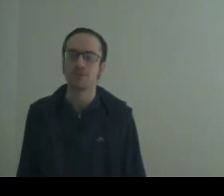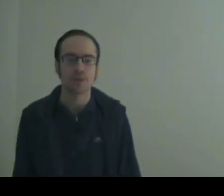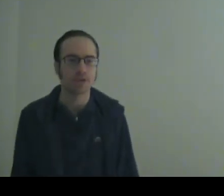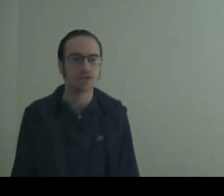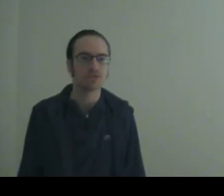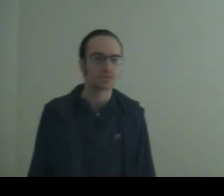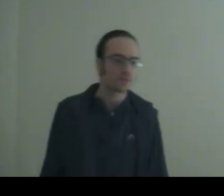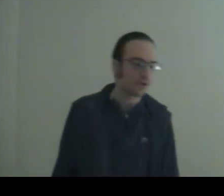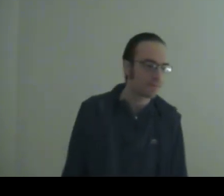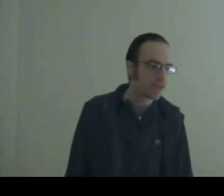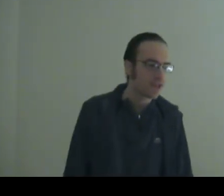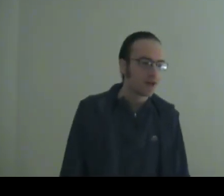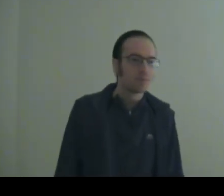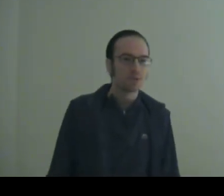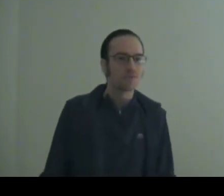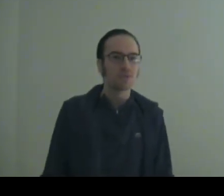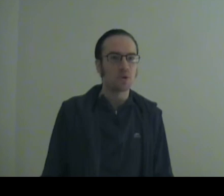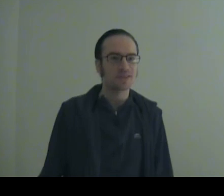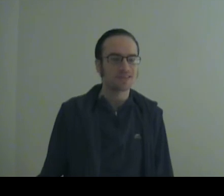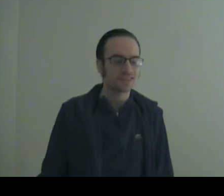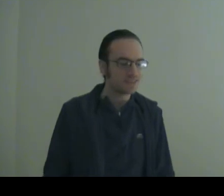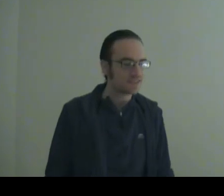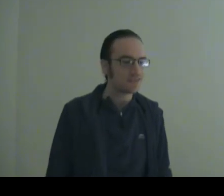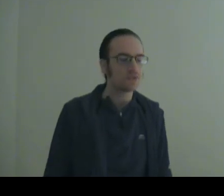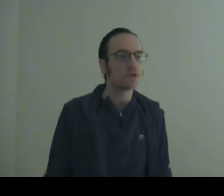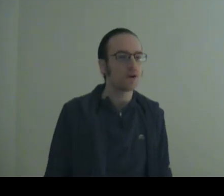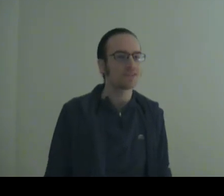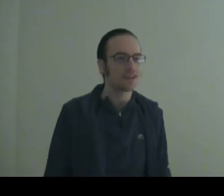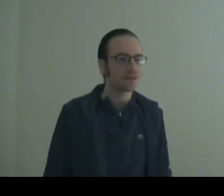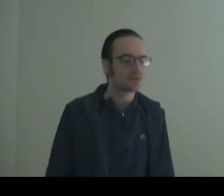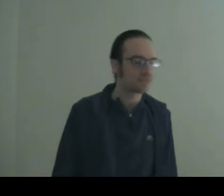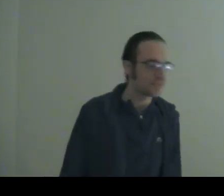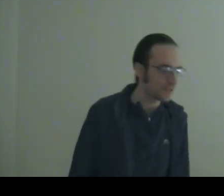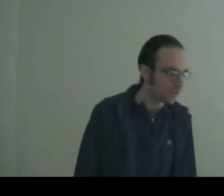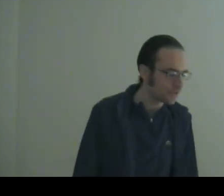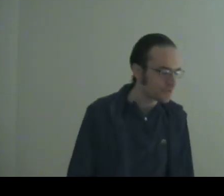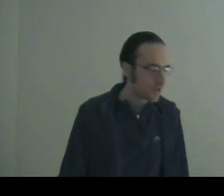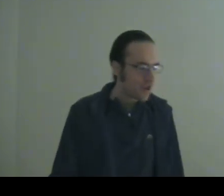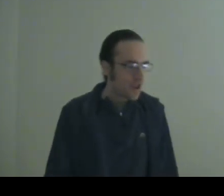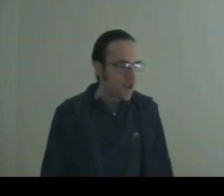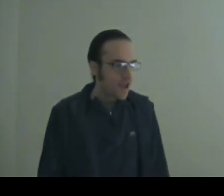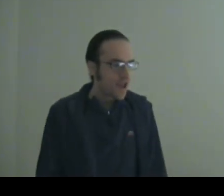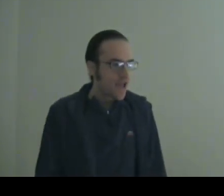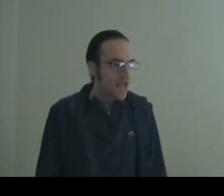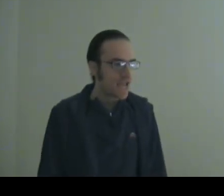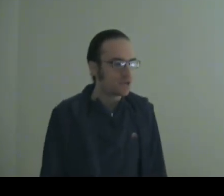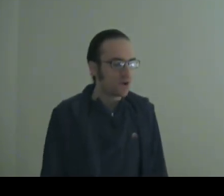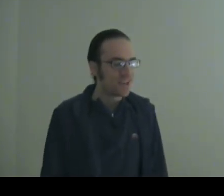up on YouTube somewhere. But definitely watch, see if you can watch that clip, it's pretty hilarious. Anyway.